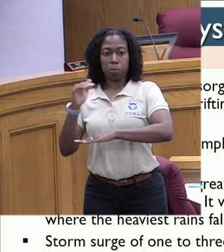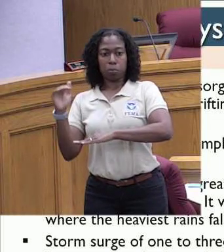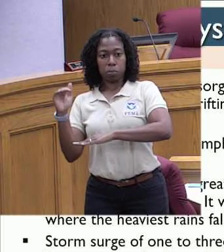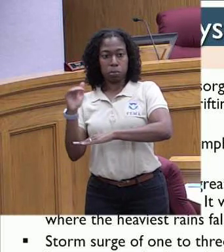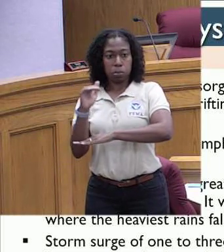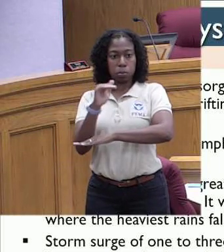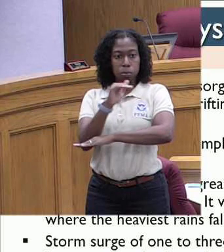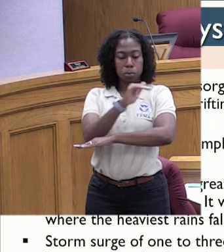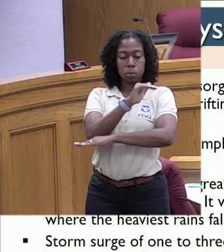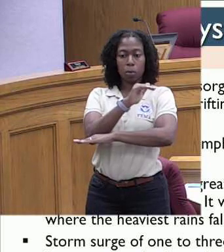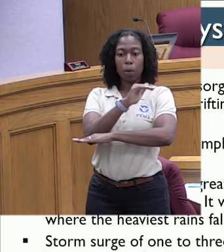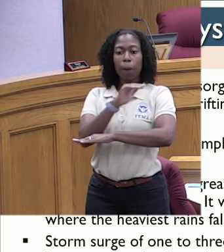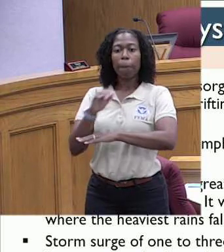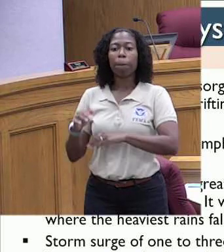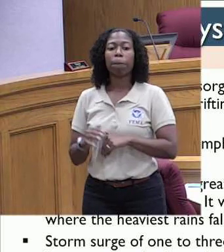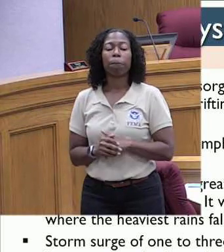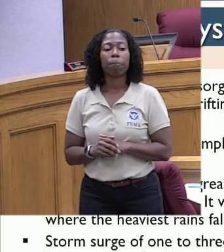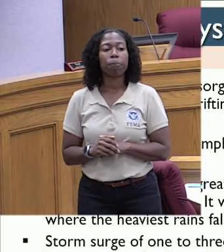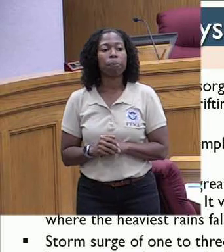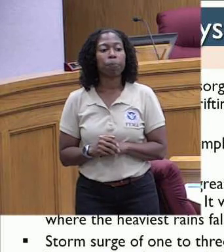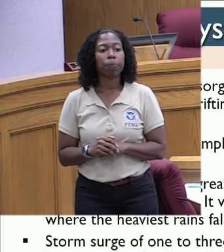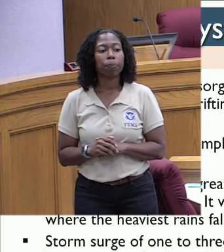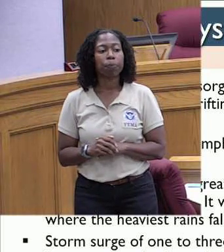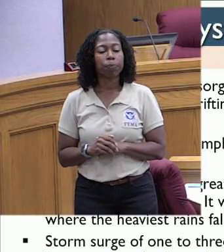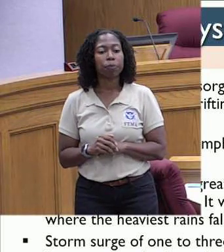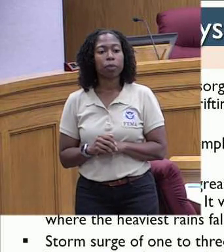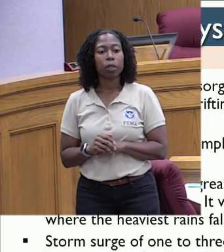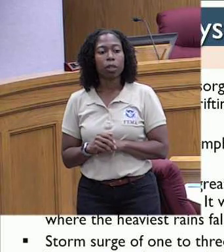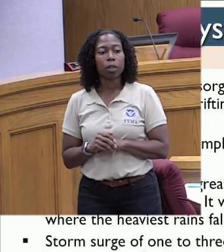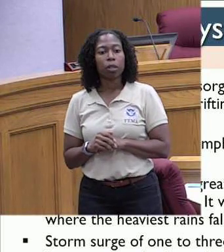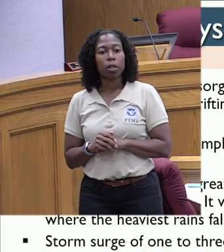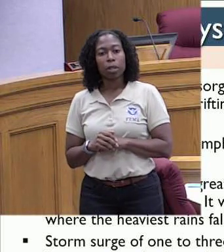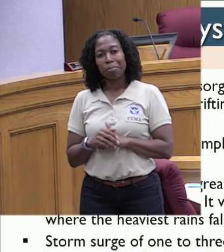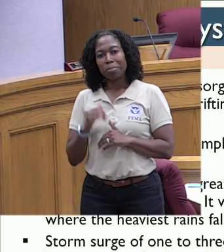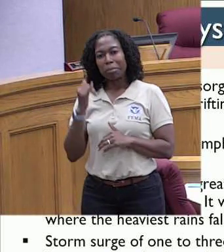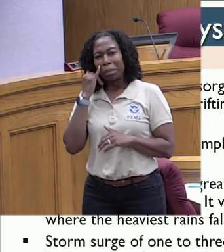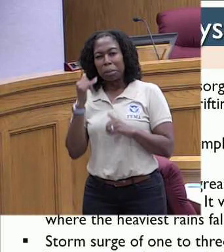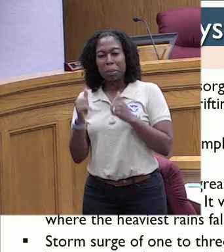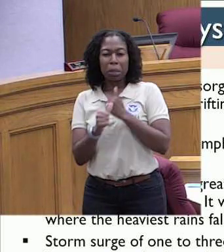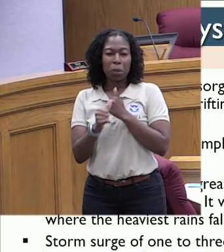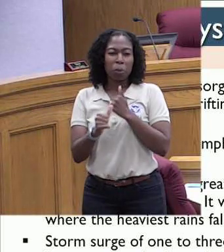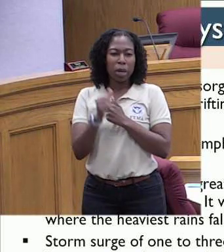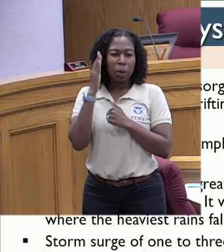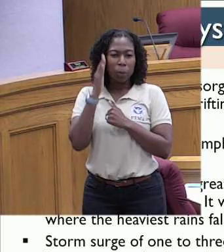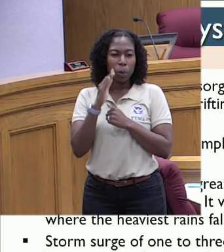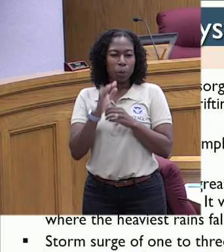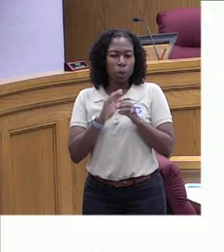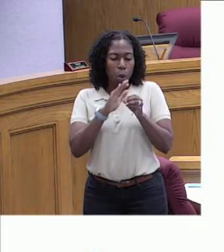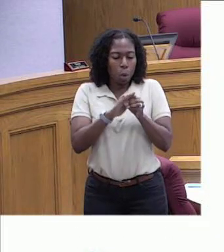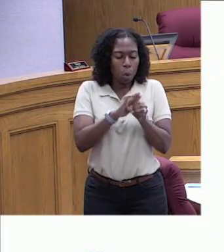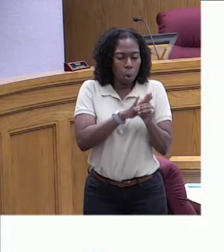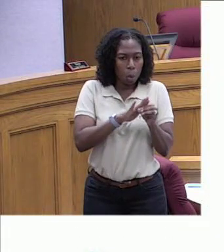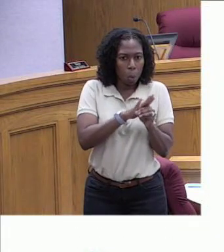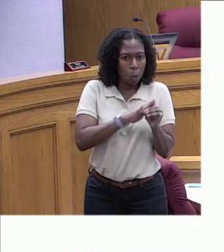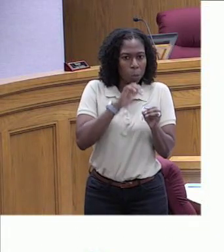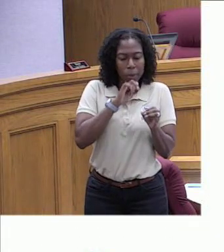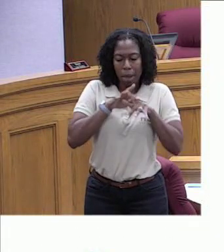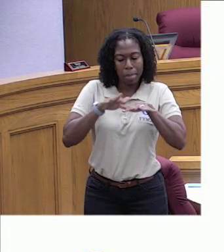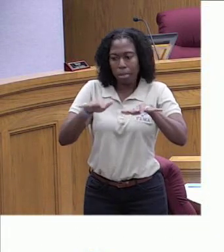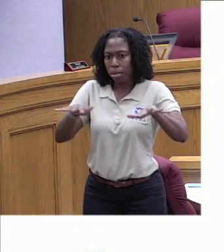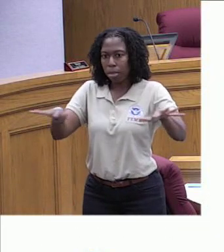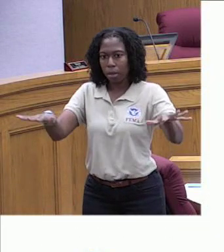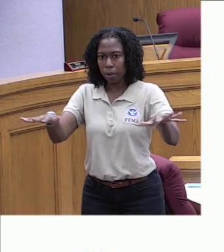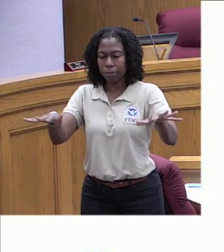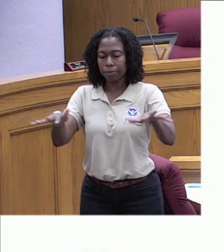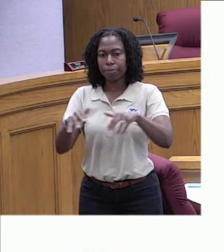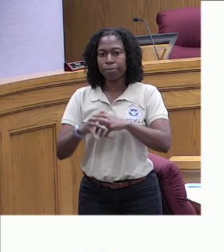we get any, it's going to be very isolated threat. We don't expect widespread tornado outbreak associated with this system. So